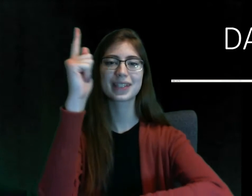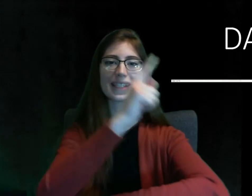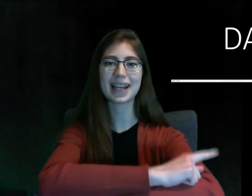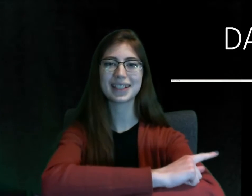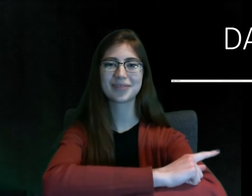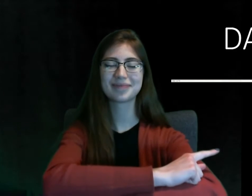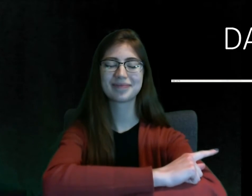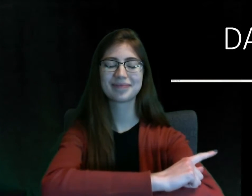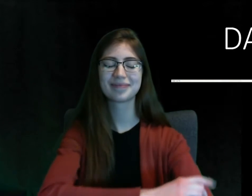Day.